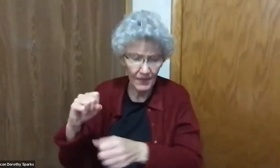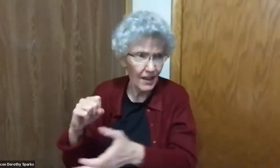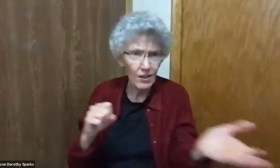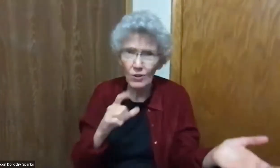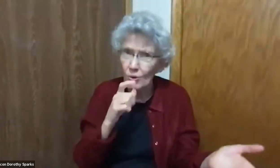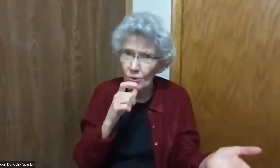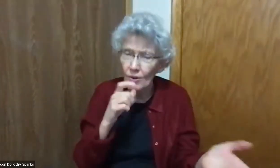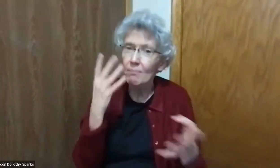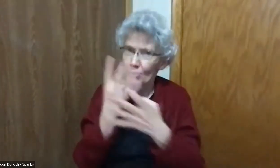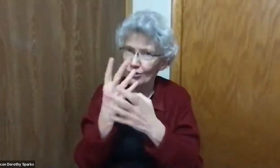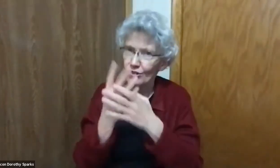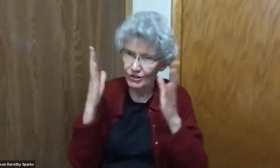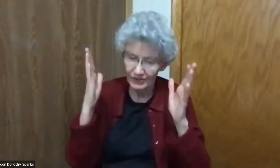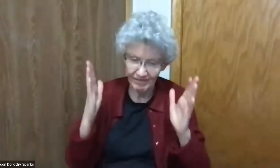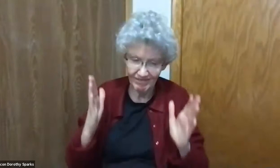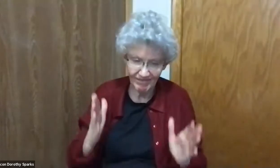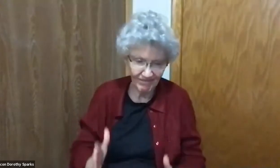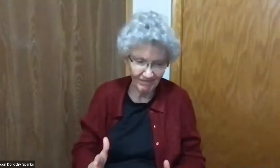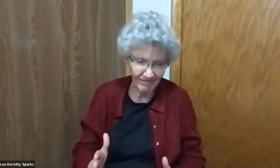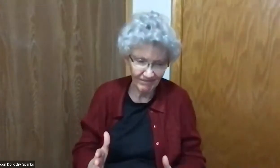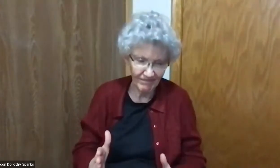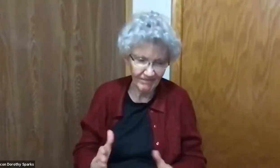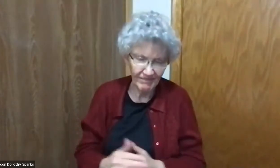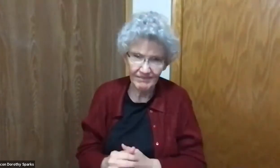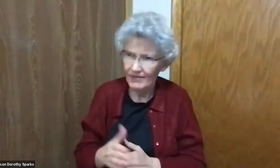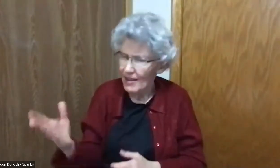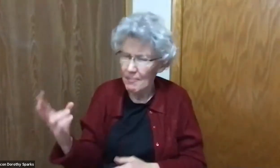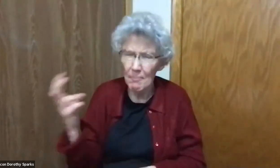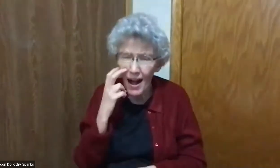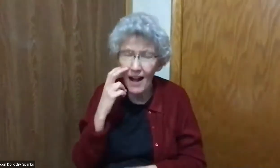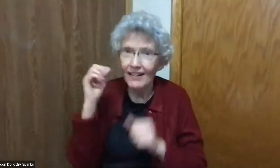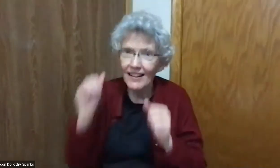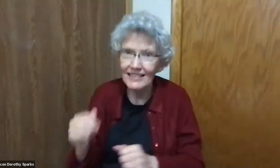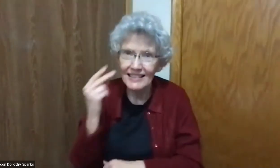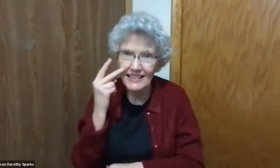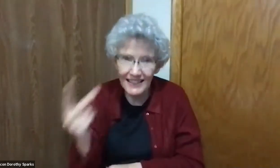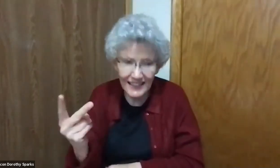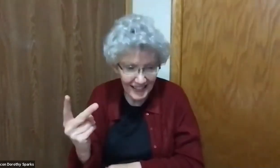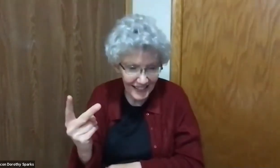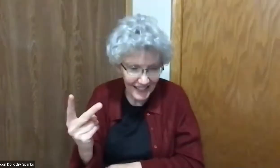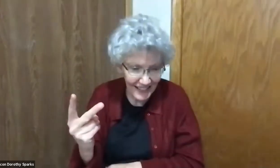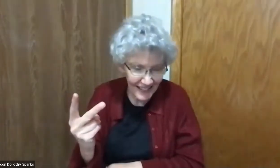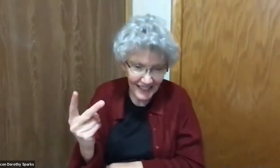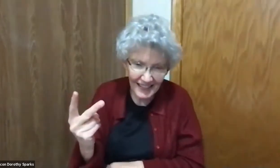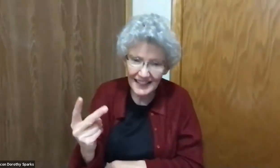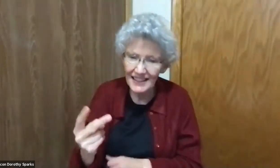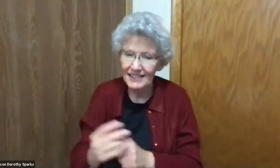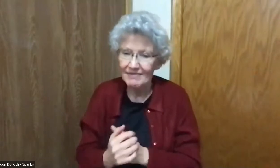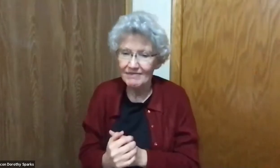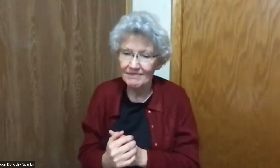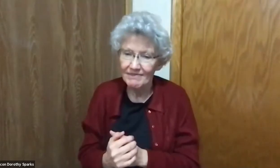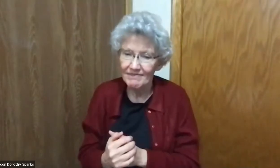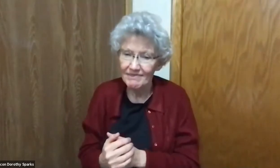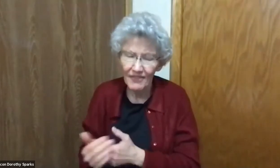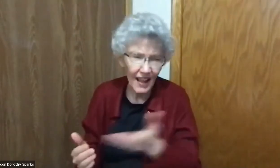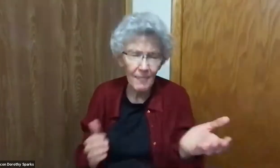The Lord has sent me to announce freedom for the prisoners and to give sight to the